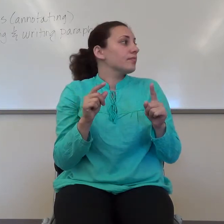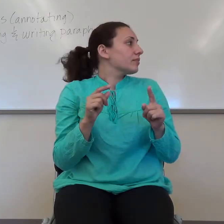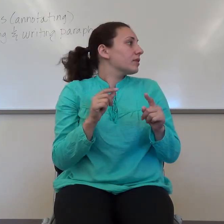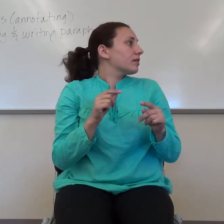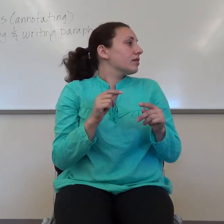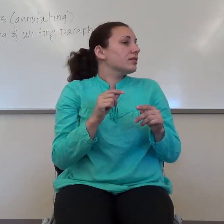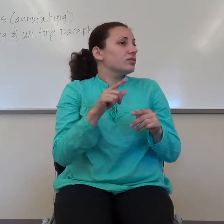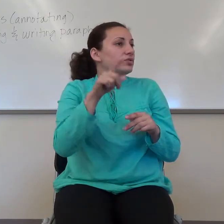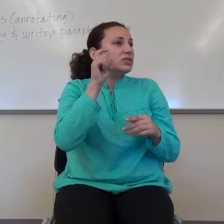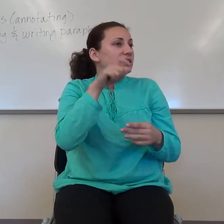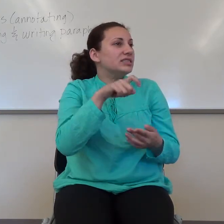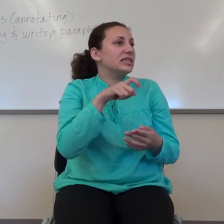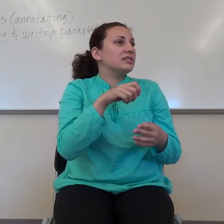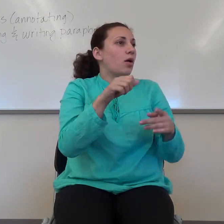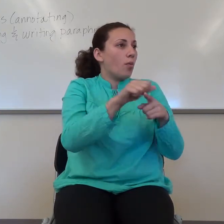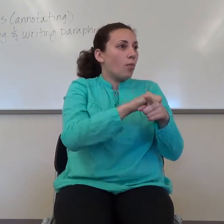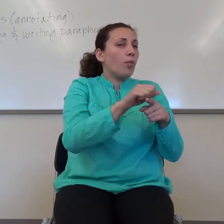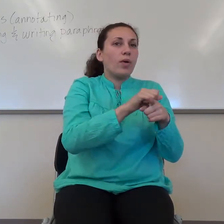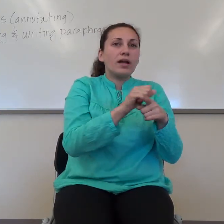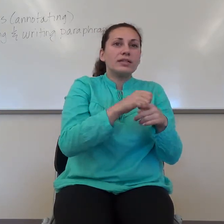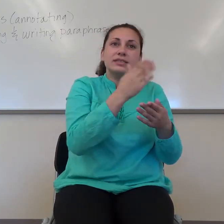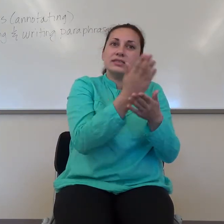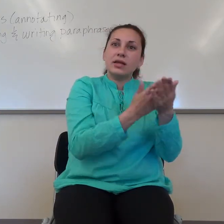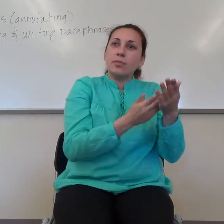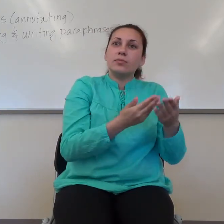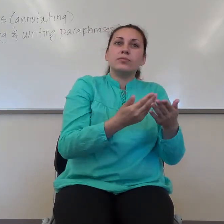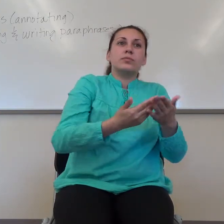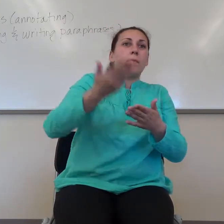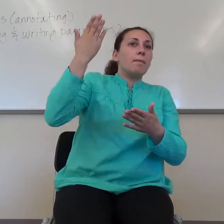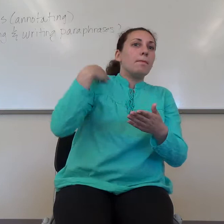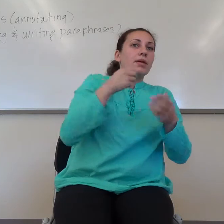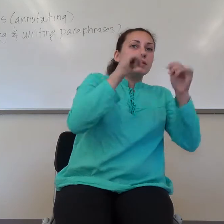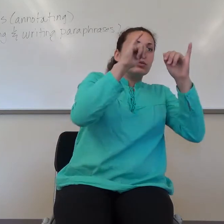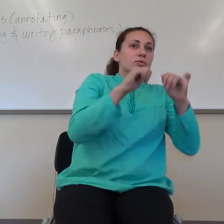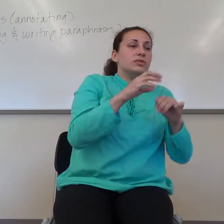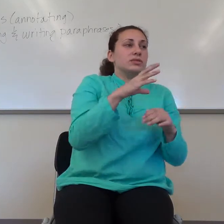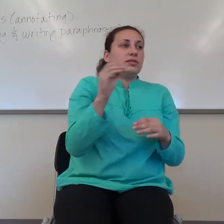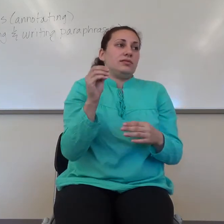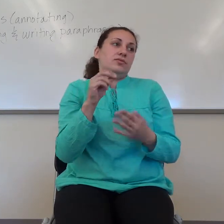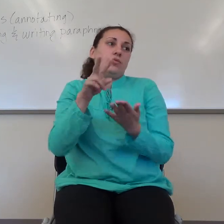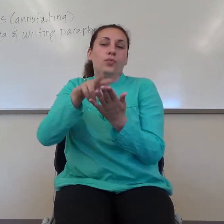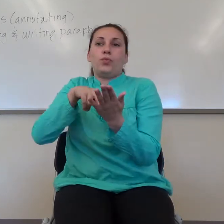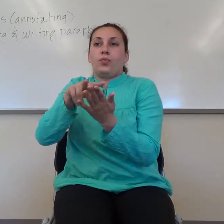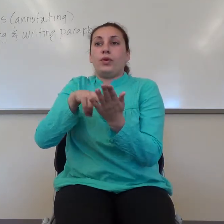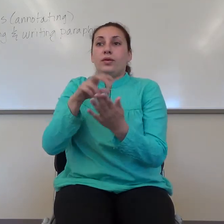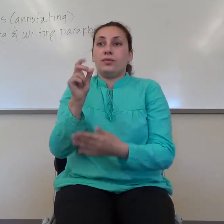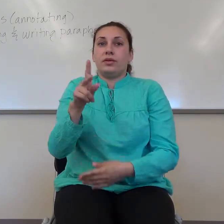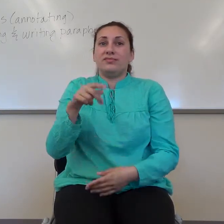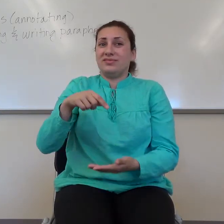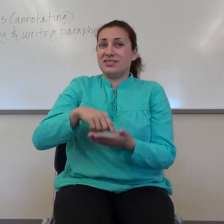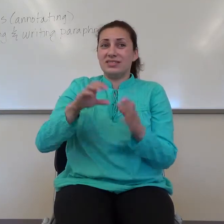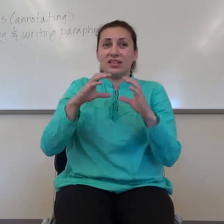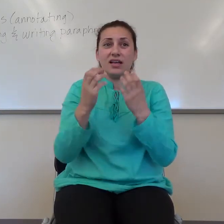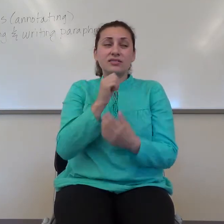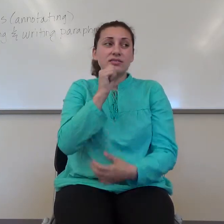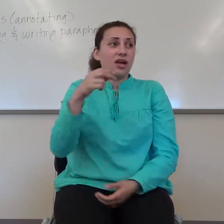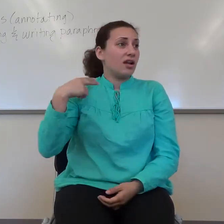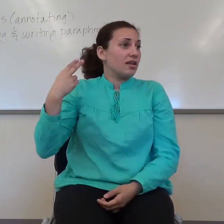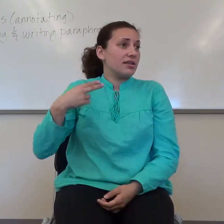go back to some of this stuff that we read. Again, this isn't a history class.